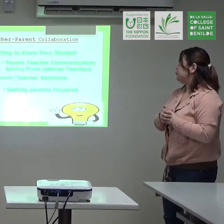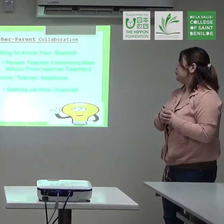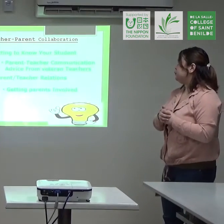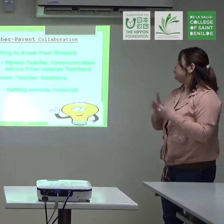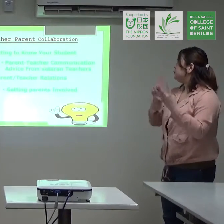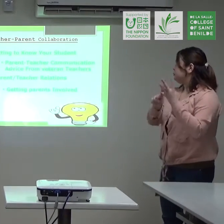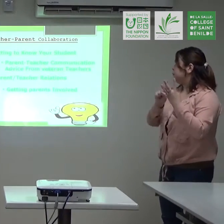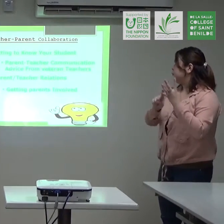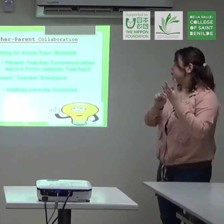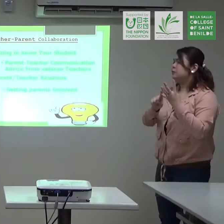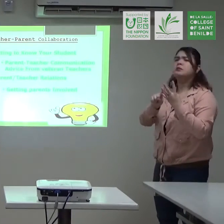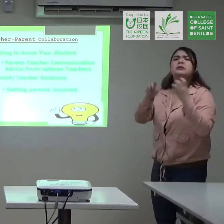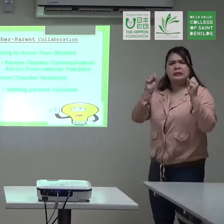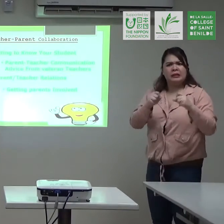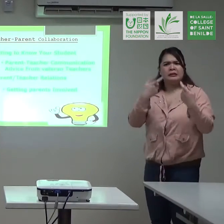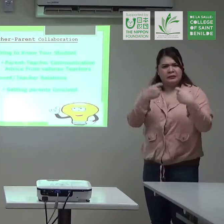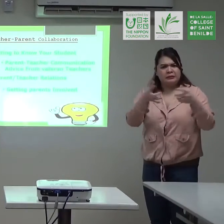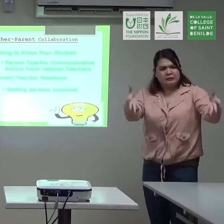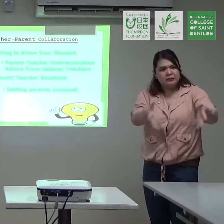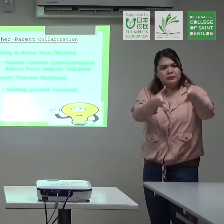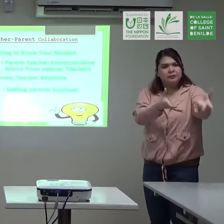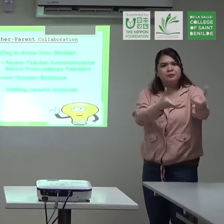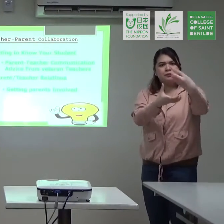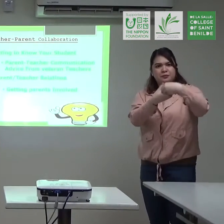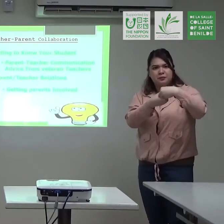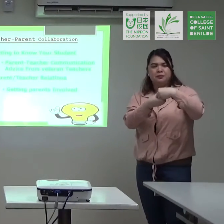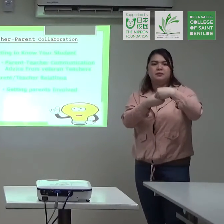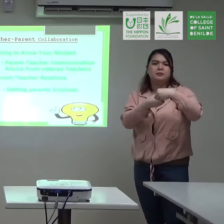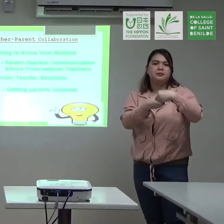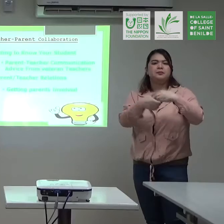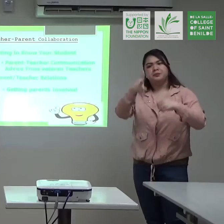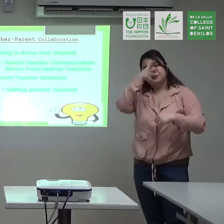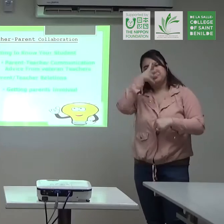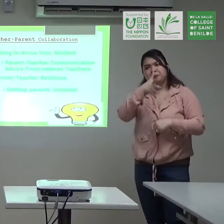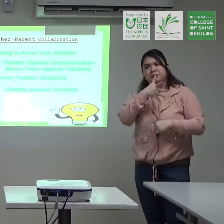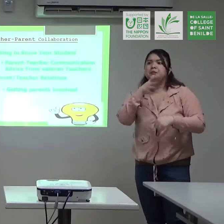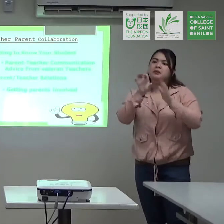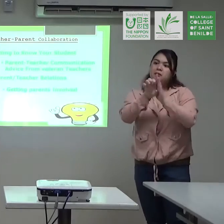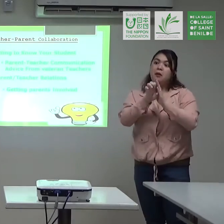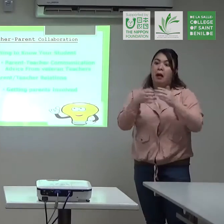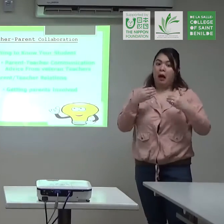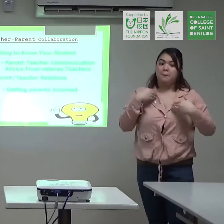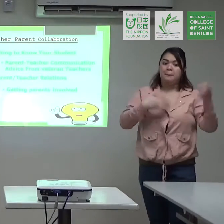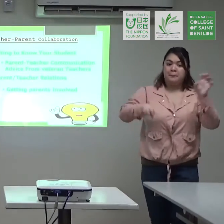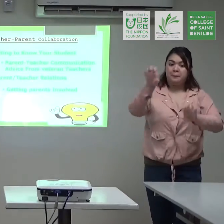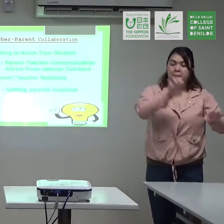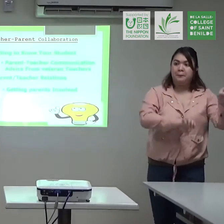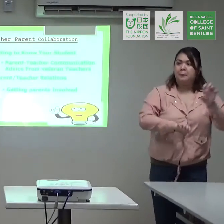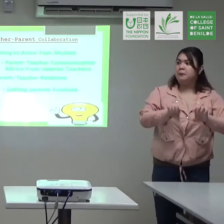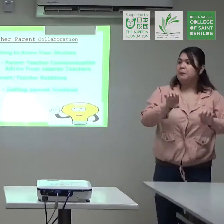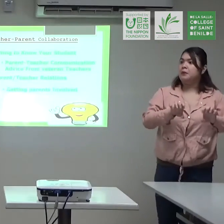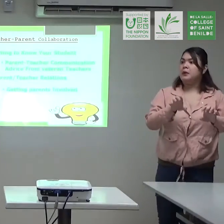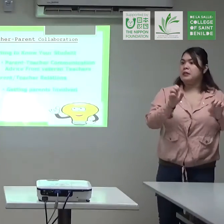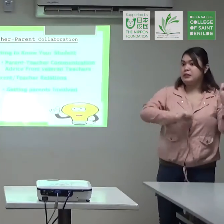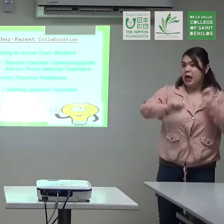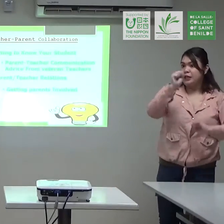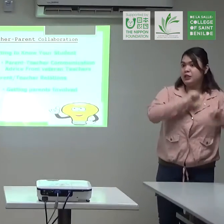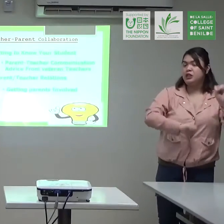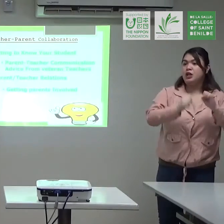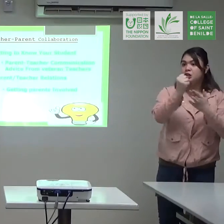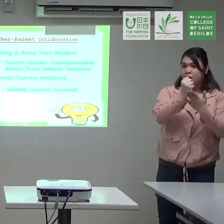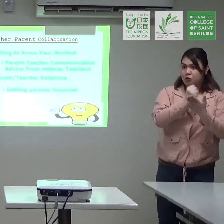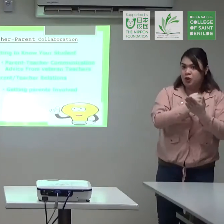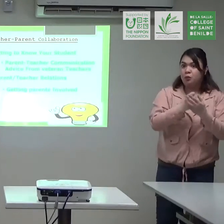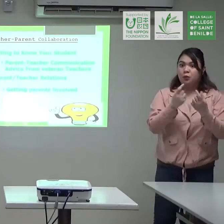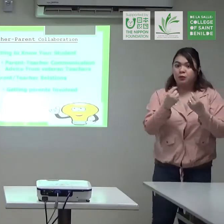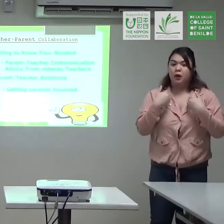Get parents involved. For example, if there is an experiment in science, and then they